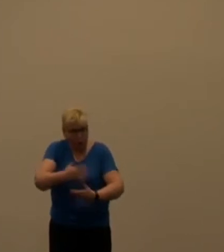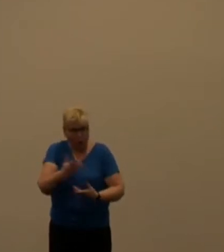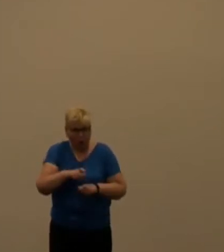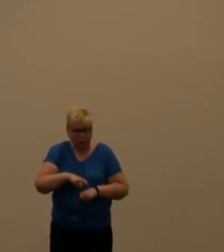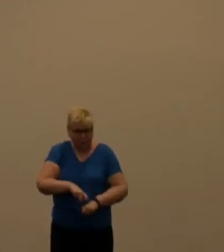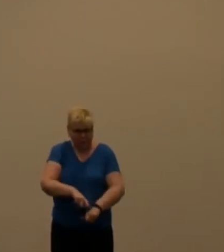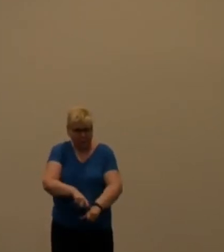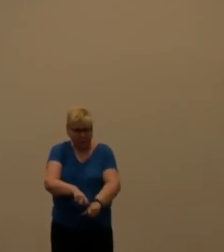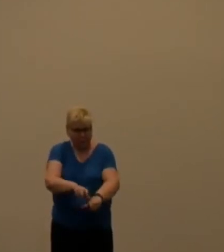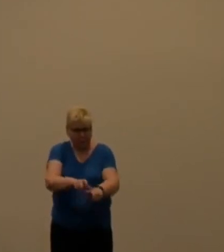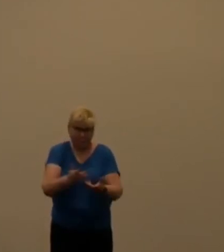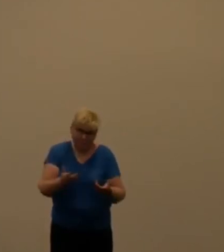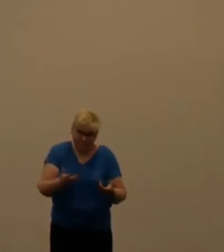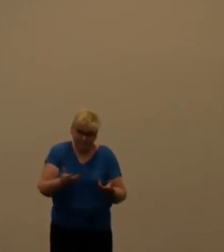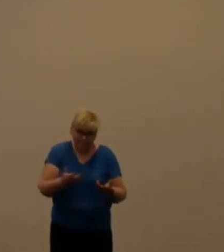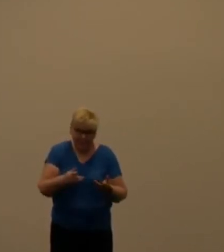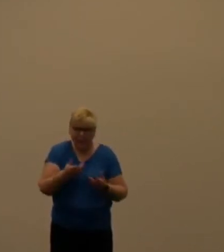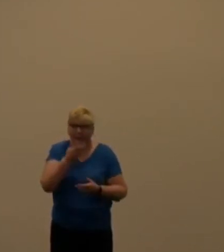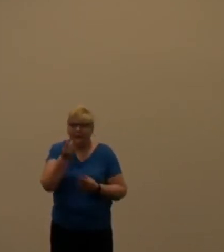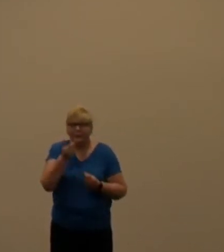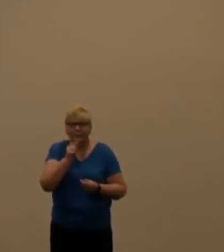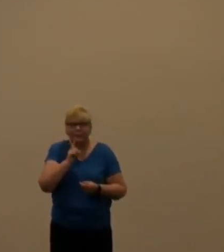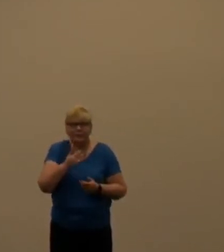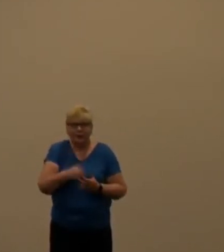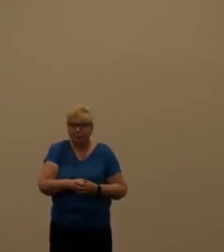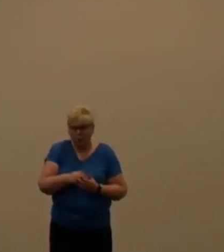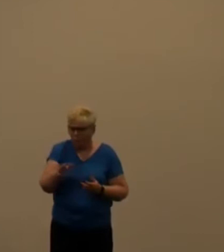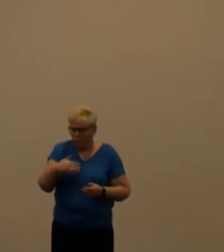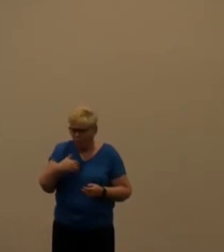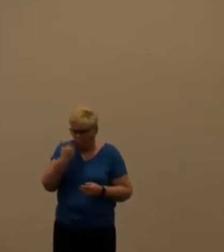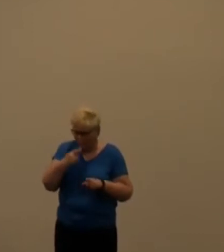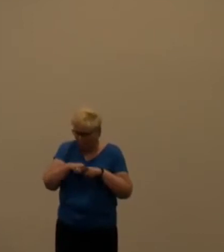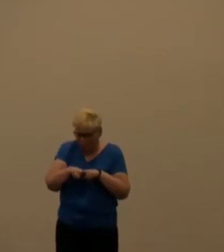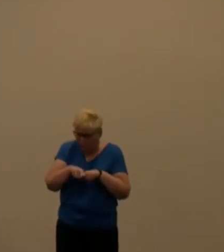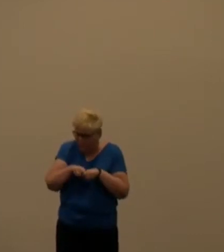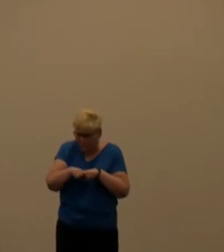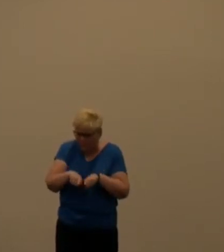is? I also like the sentence when people say that that's how we've always done.